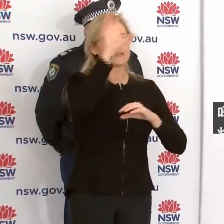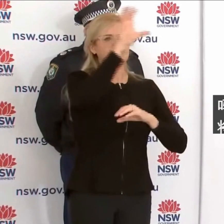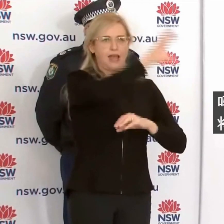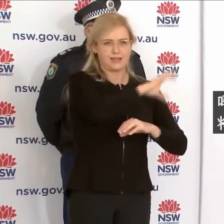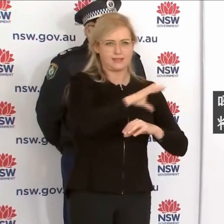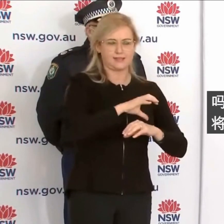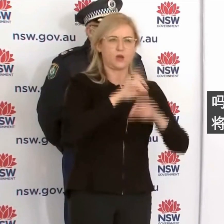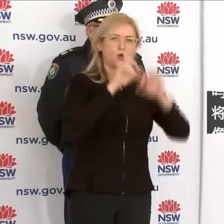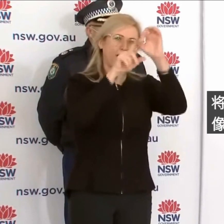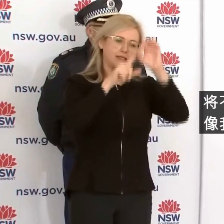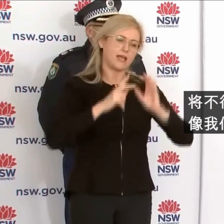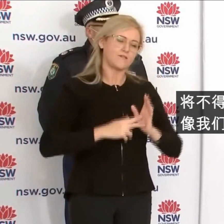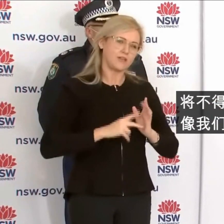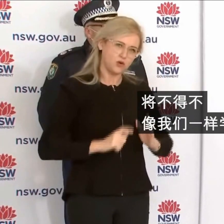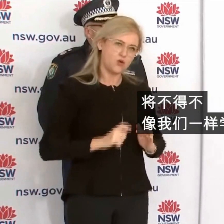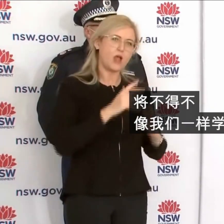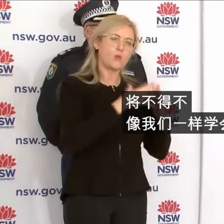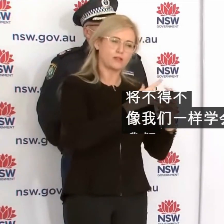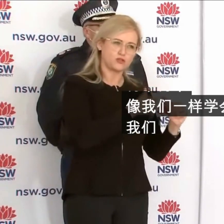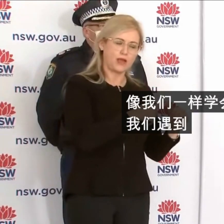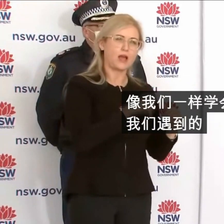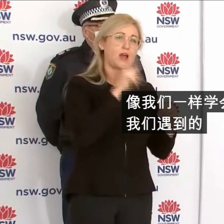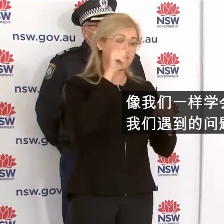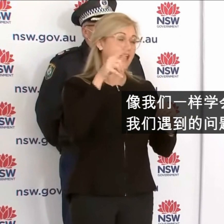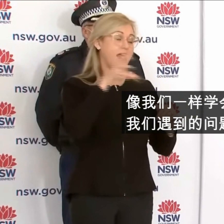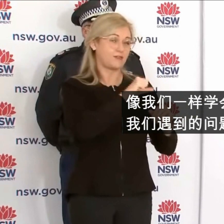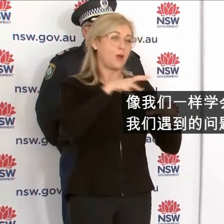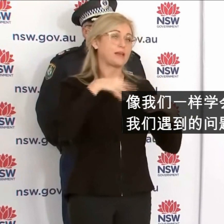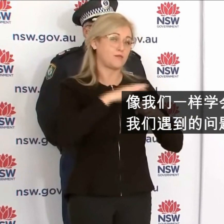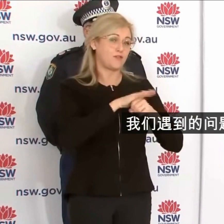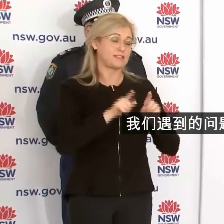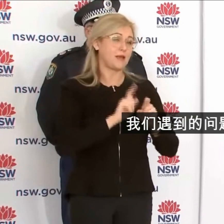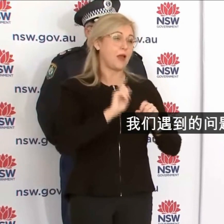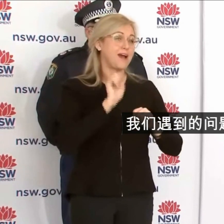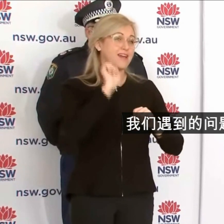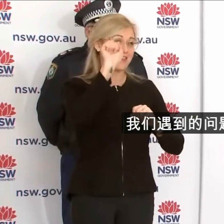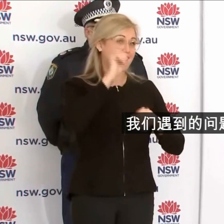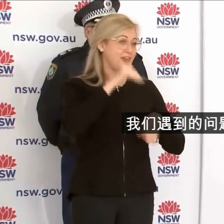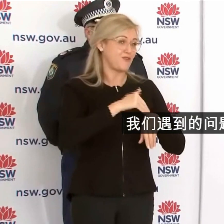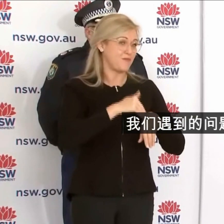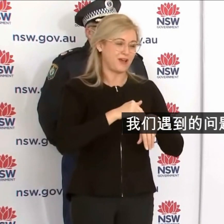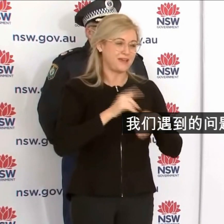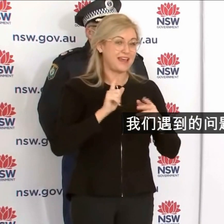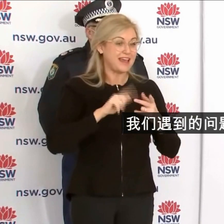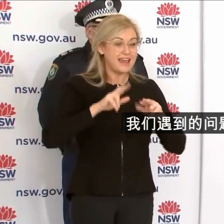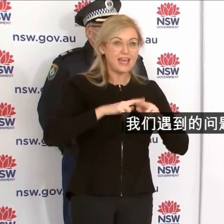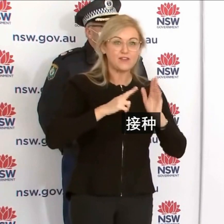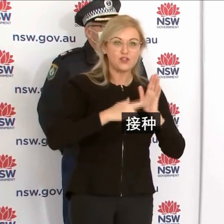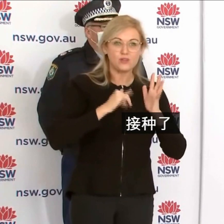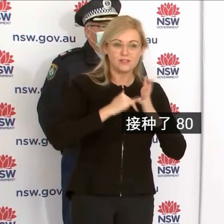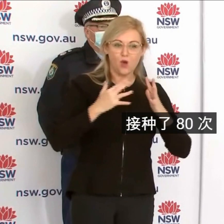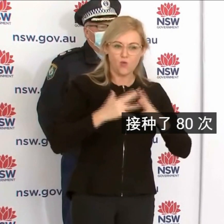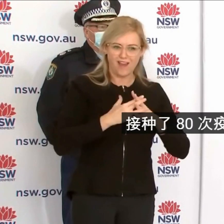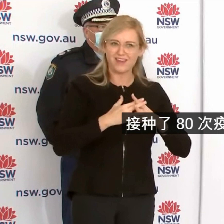that they're going to have to learn to live with Delta just like us. But the problem that we've got is that they're not going to open up to us even if we have